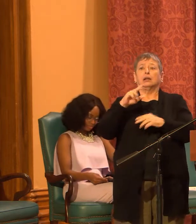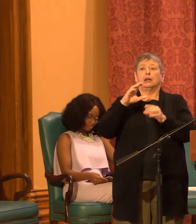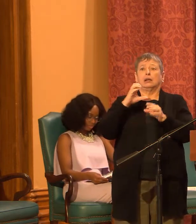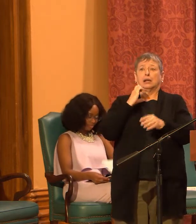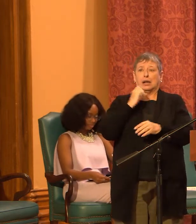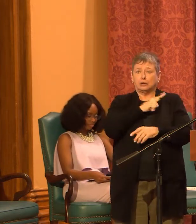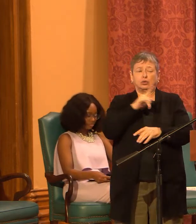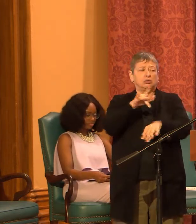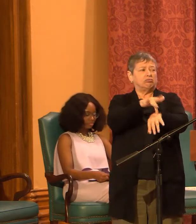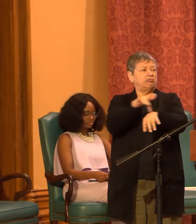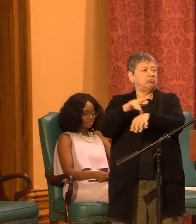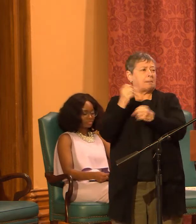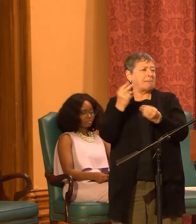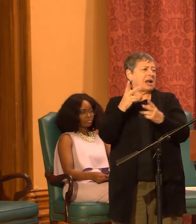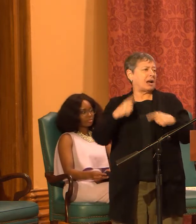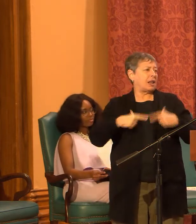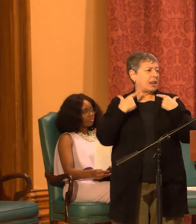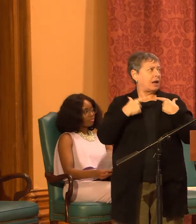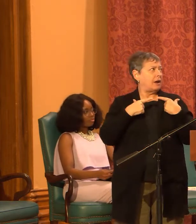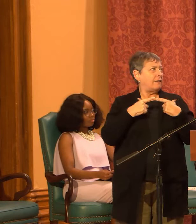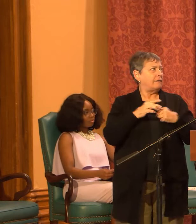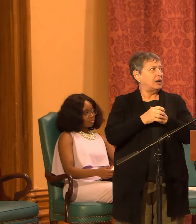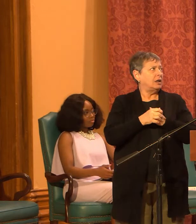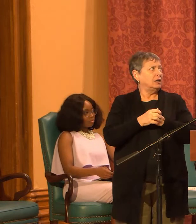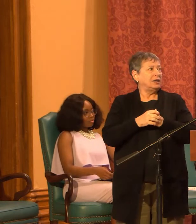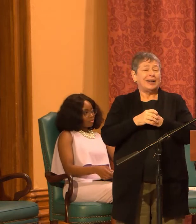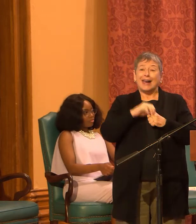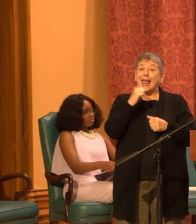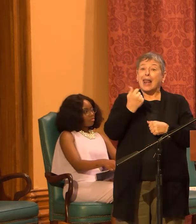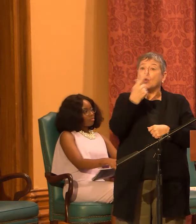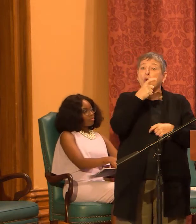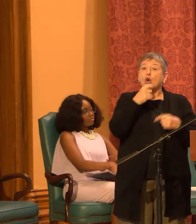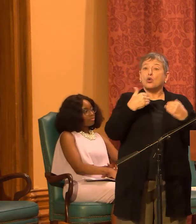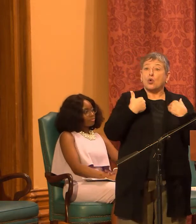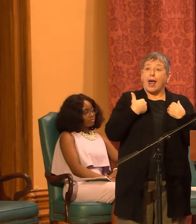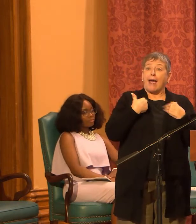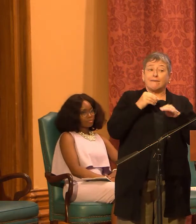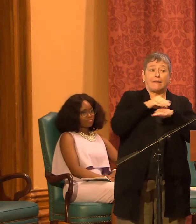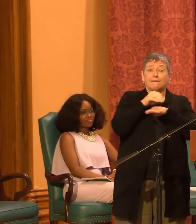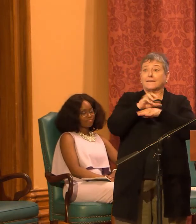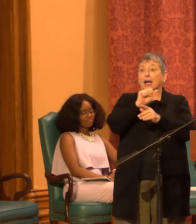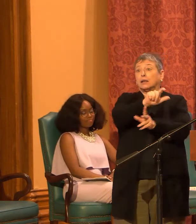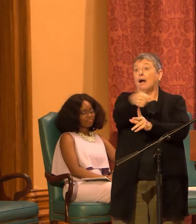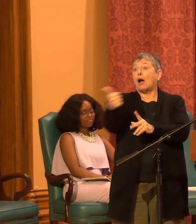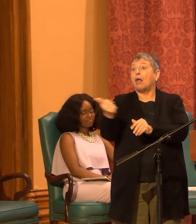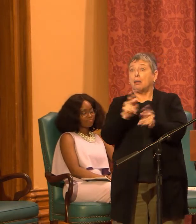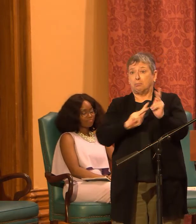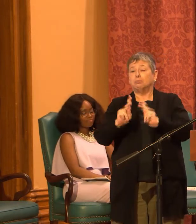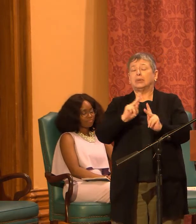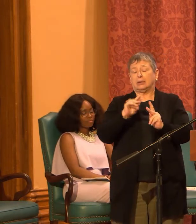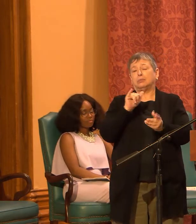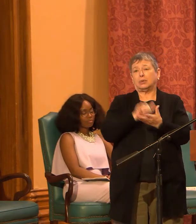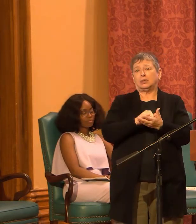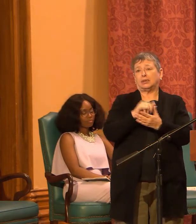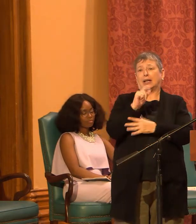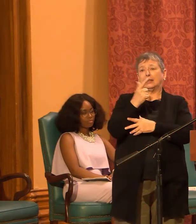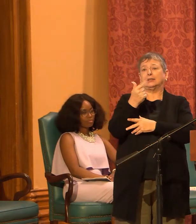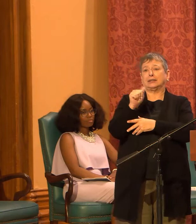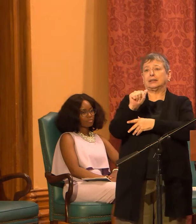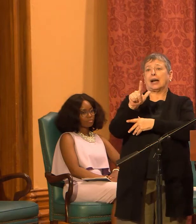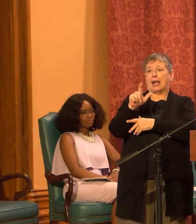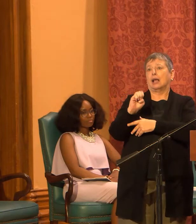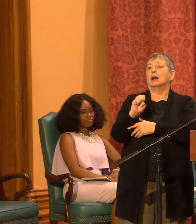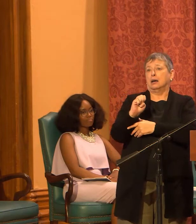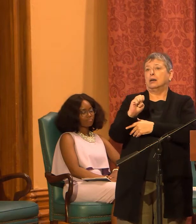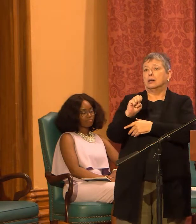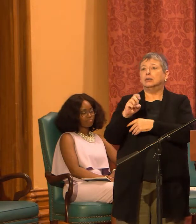many lives. If you can ever say someone had a domino effect, it was Anna Gail Dean. On April 18th, God made the decision, told Gail